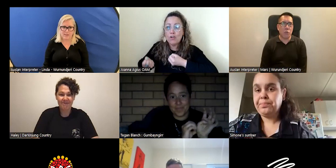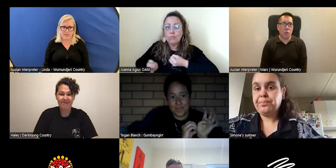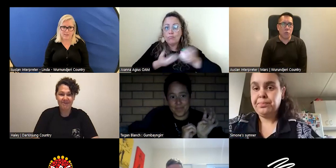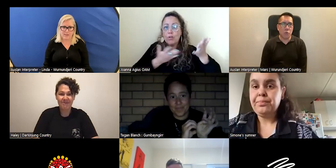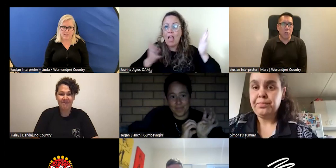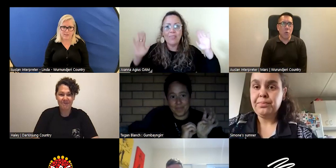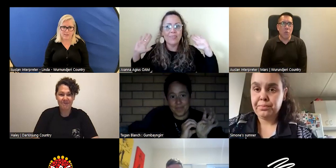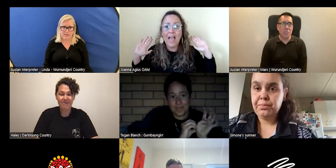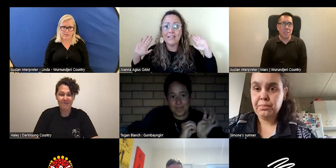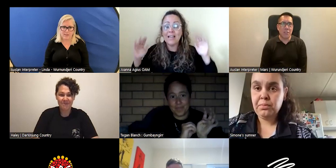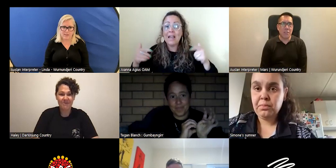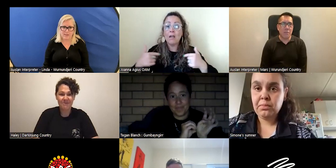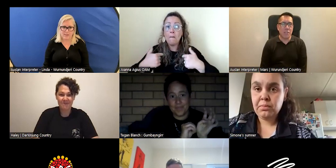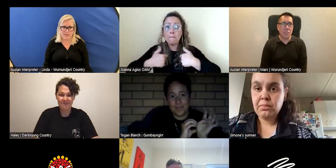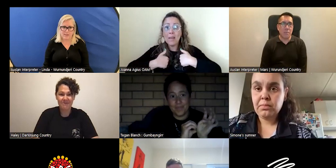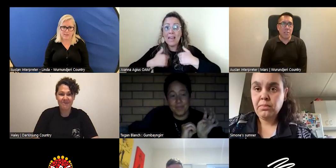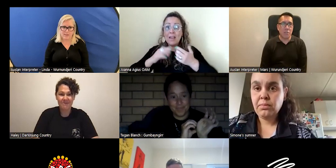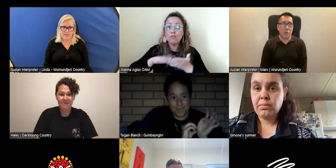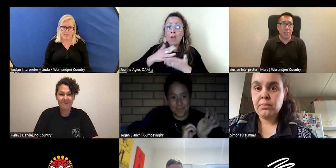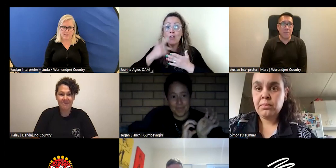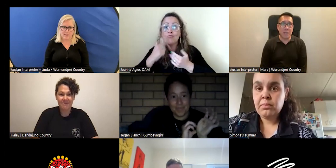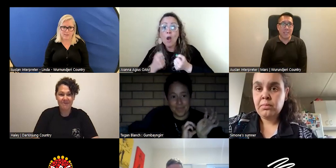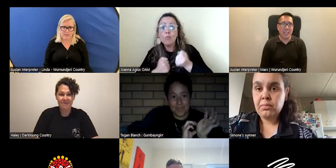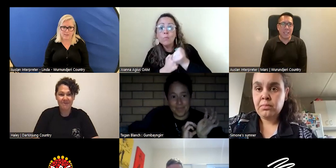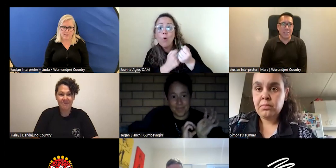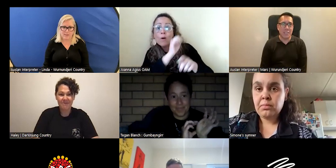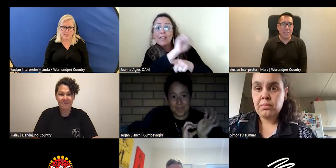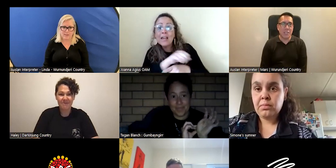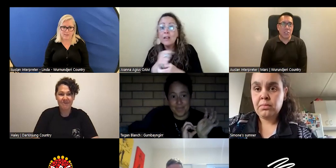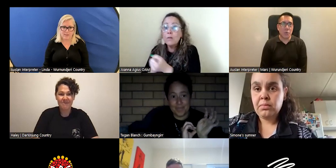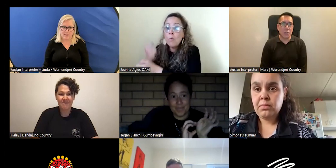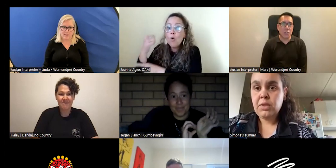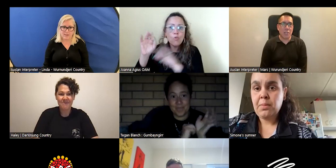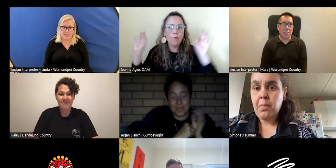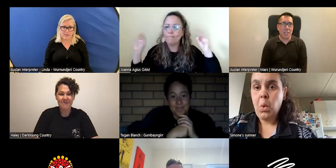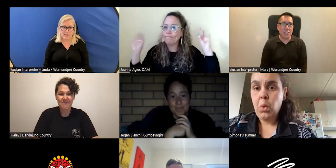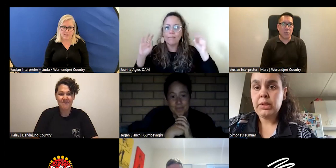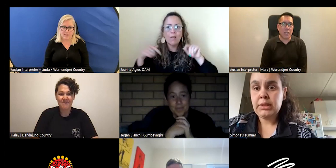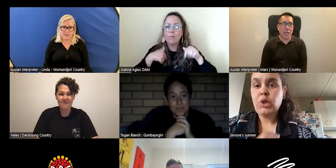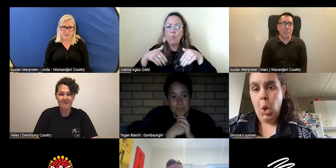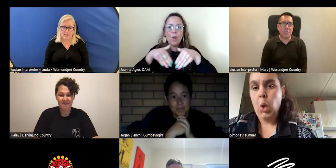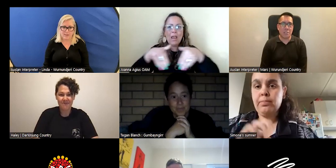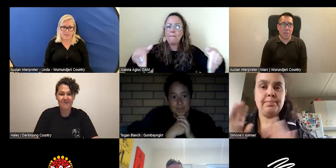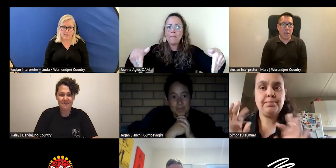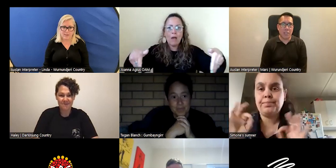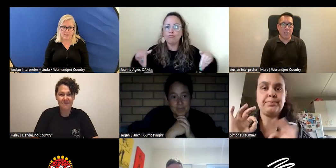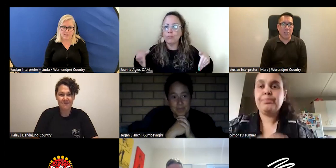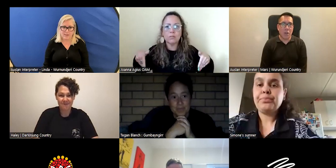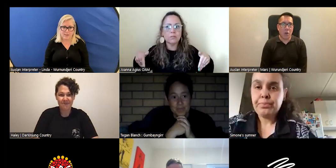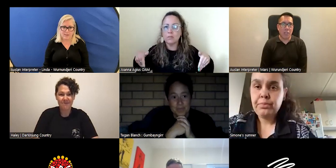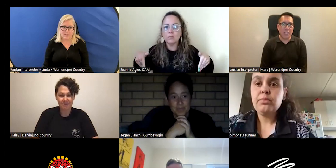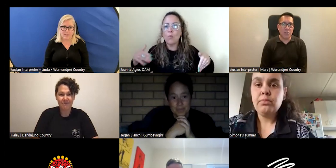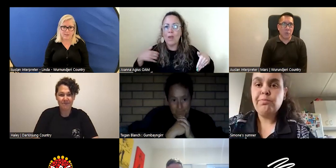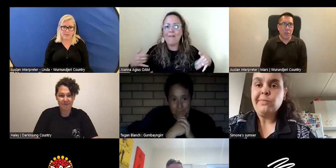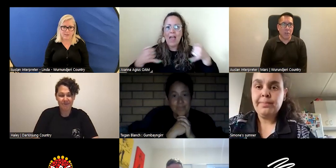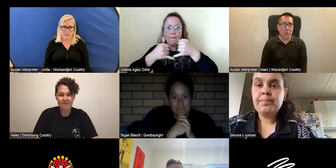remain neutral. We receive the information and pass it on. That's basically it. So with the translation, we can't decide